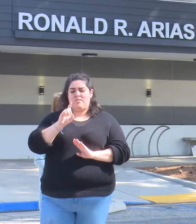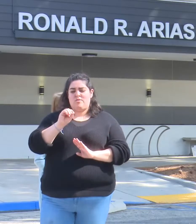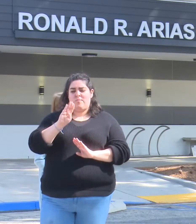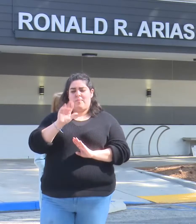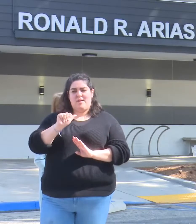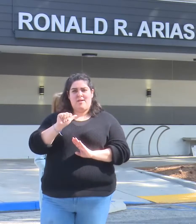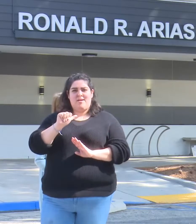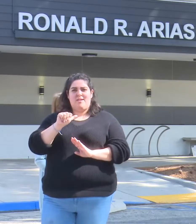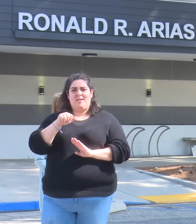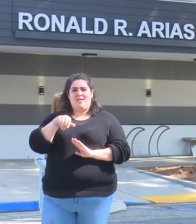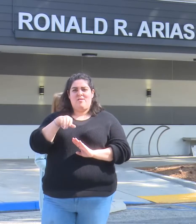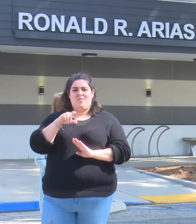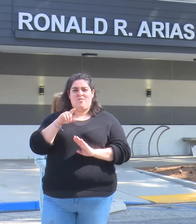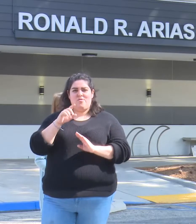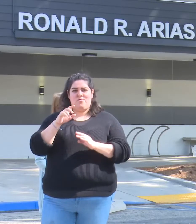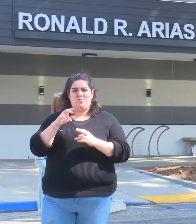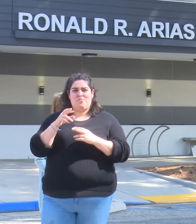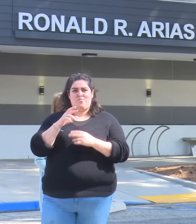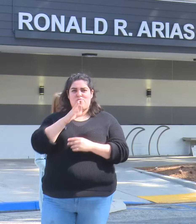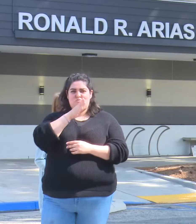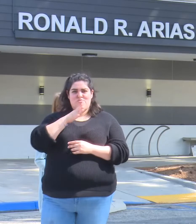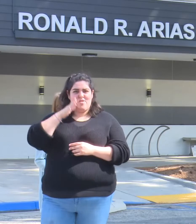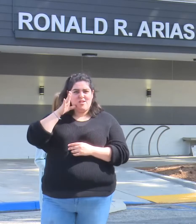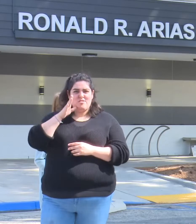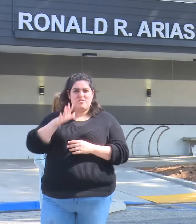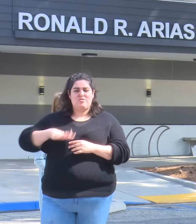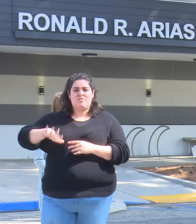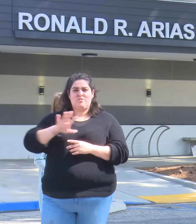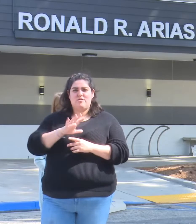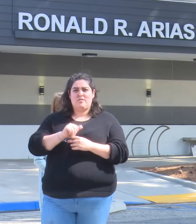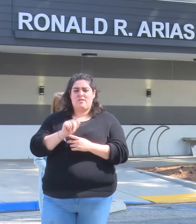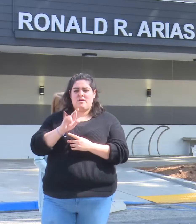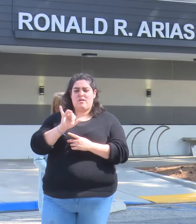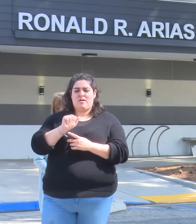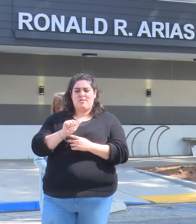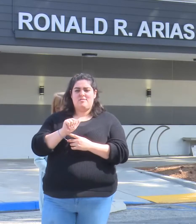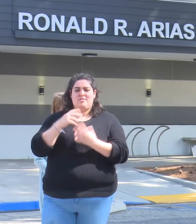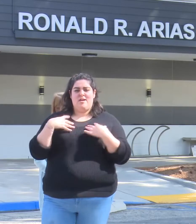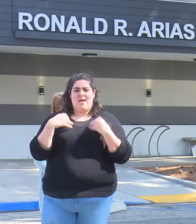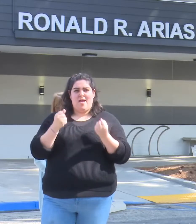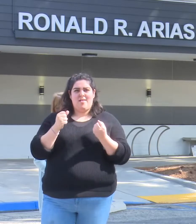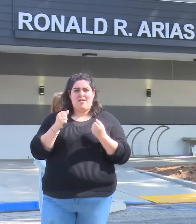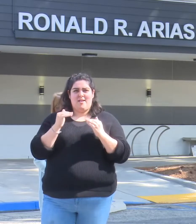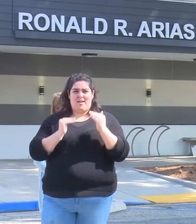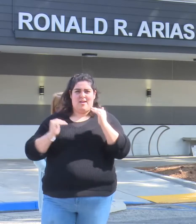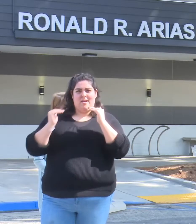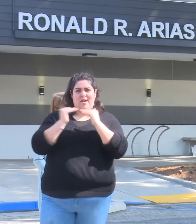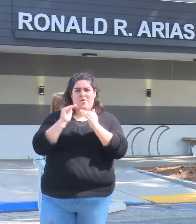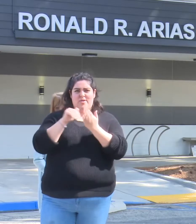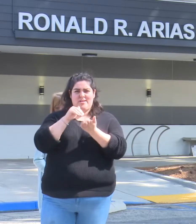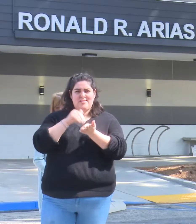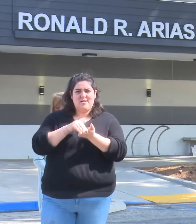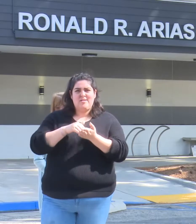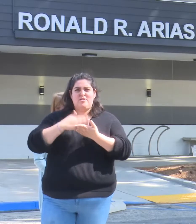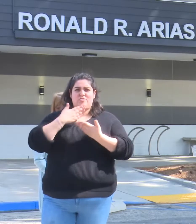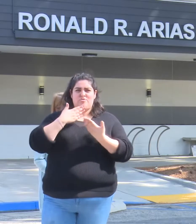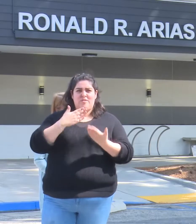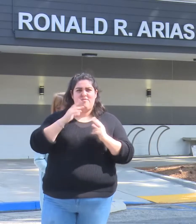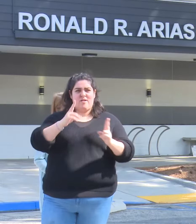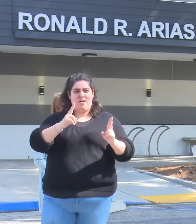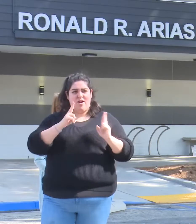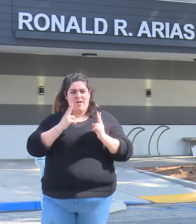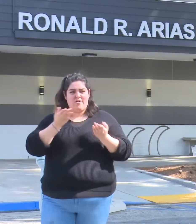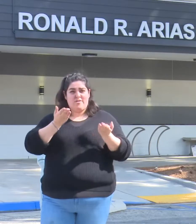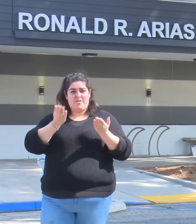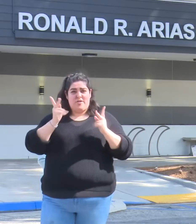The Arias Health Equity Center is grateful and honored to serve those present and emerging.